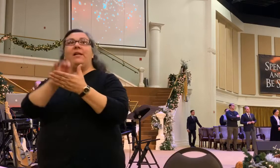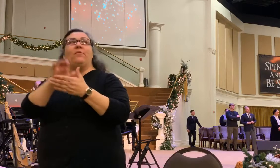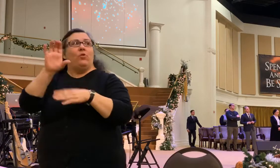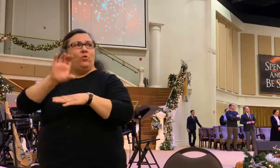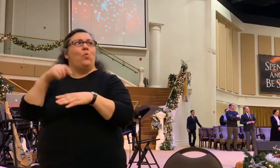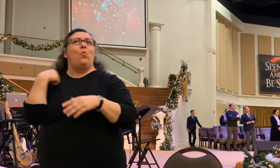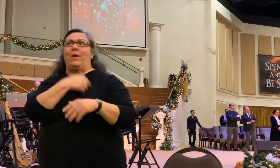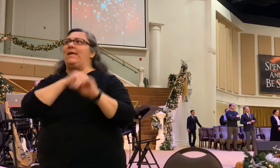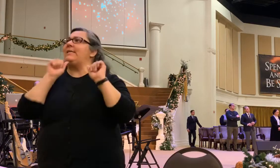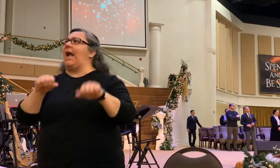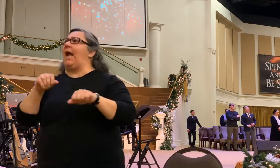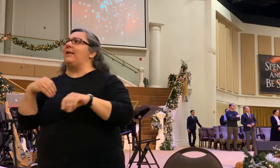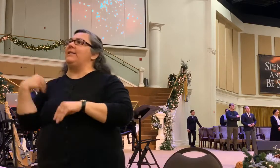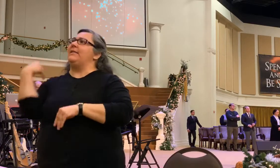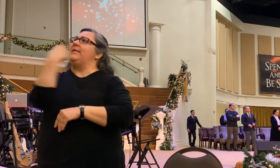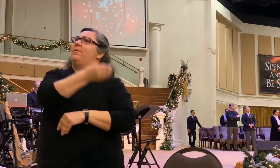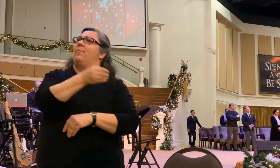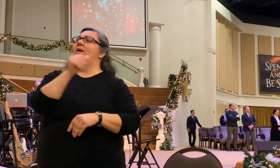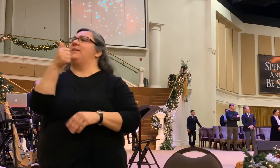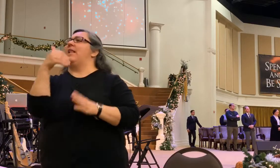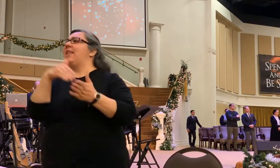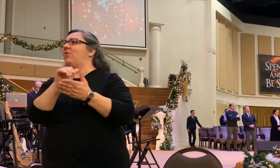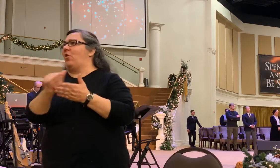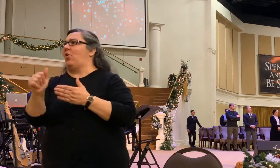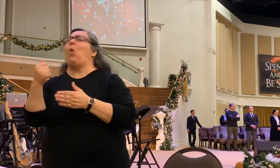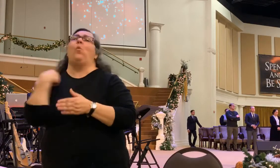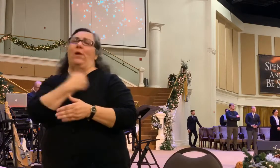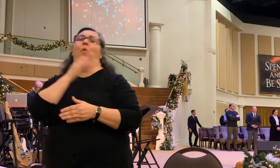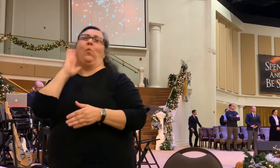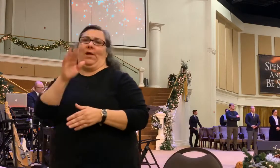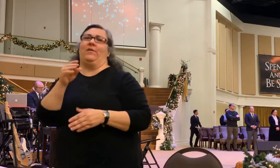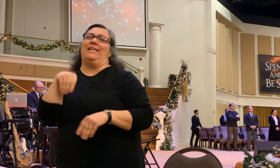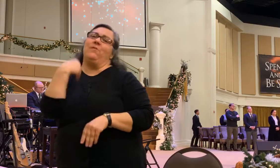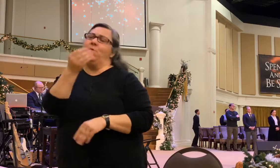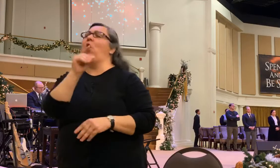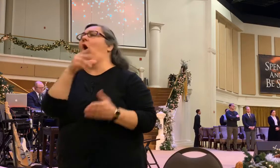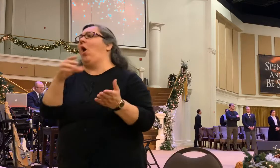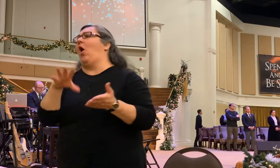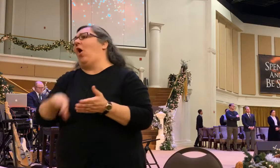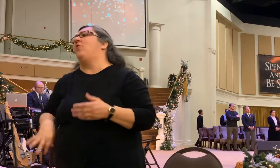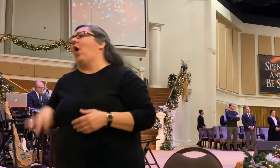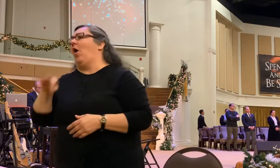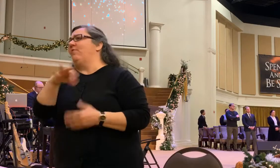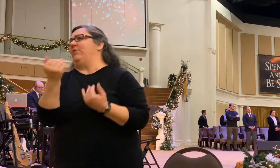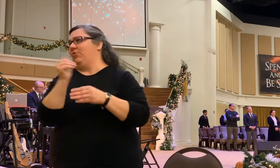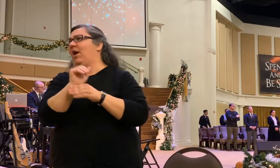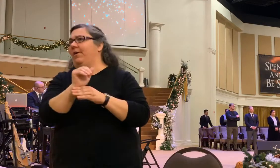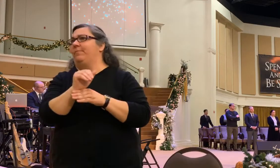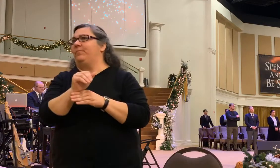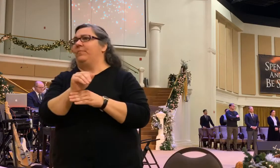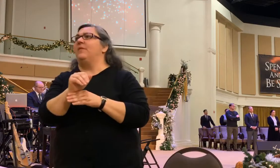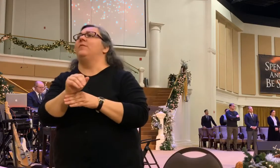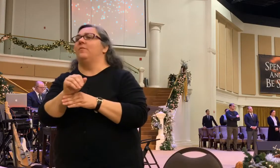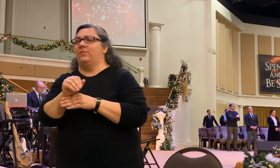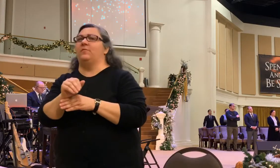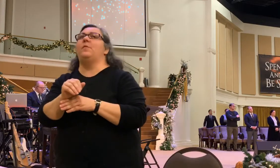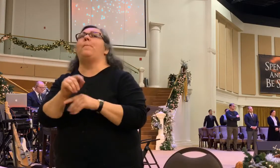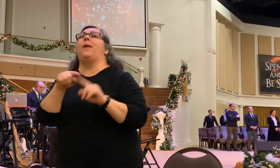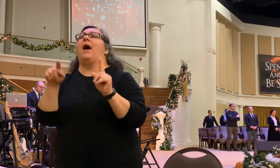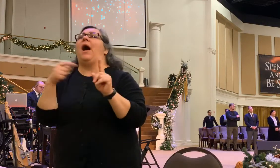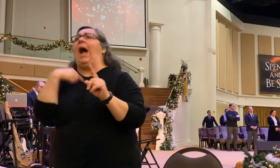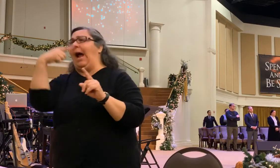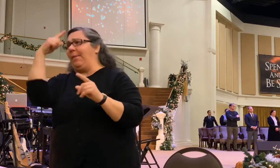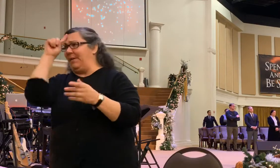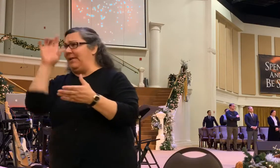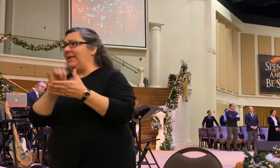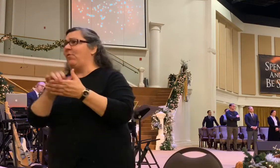least $10,000. We're going to give them a personal offering as well. So we're going to give you our personal offering. But I believe we